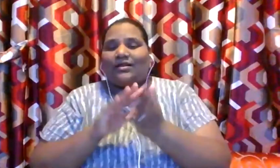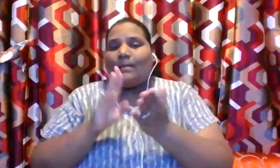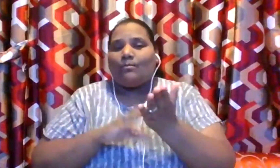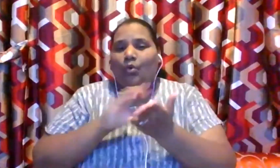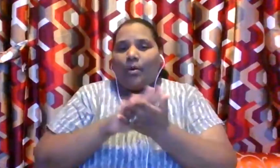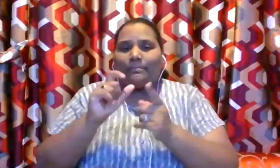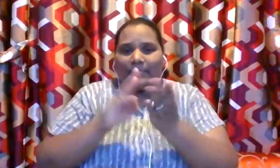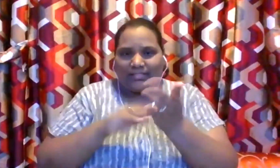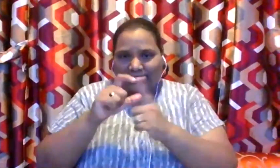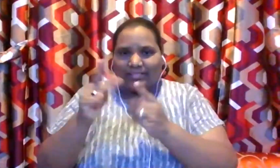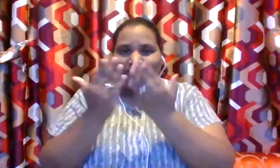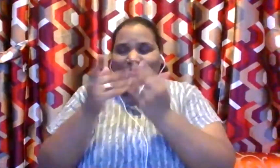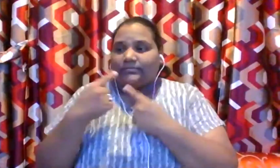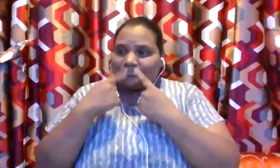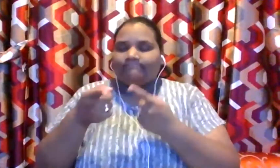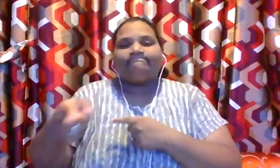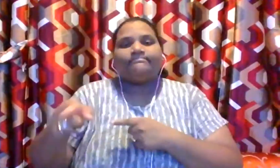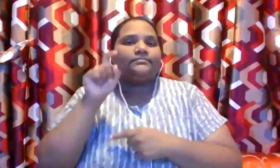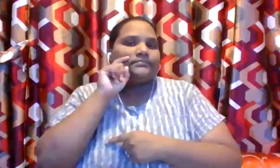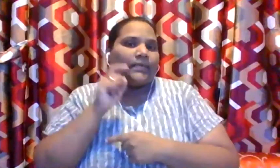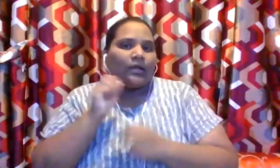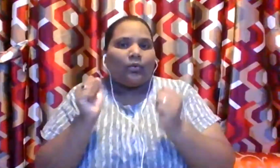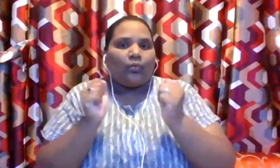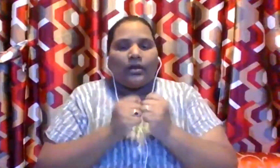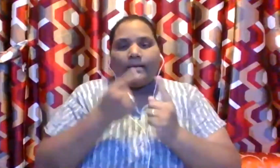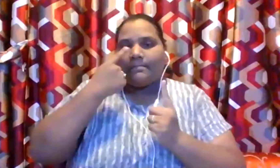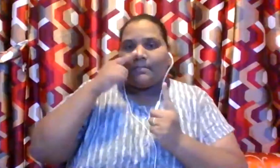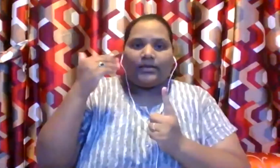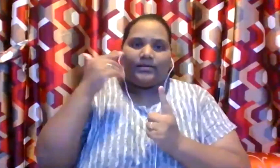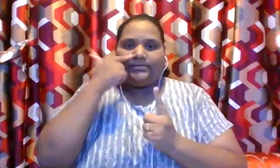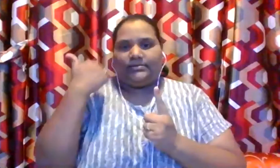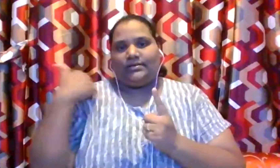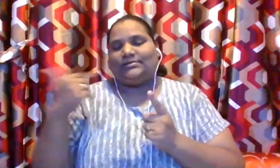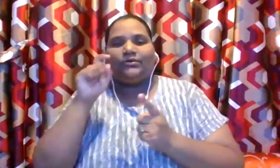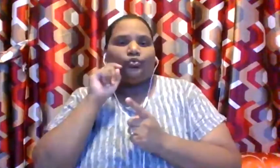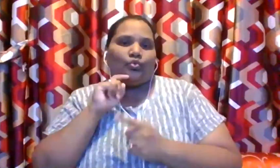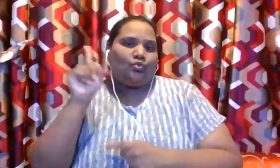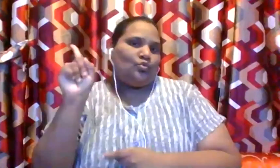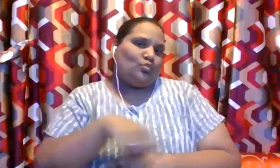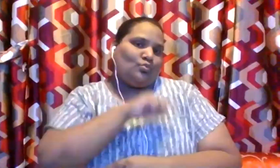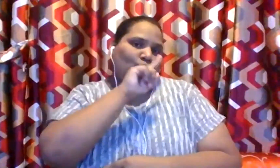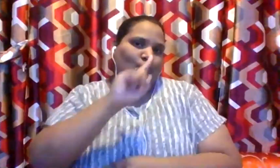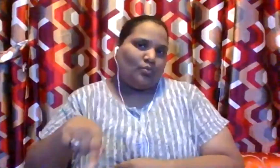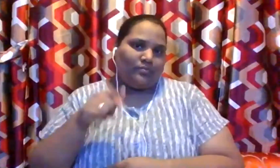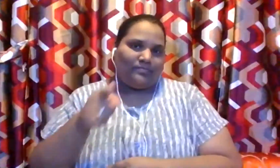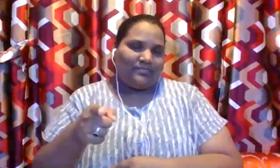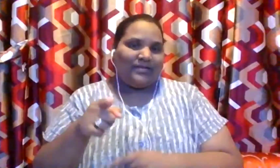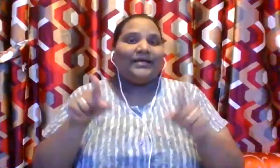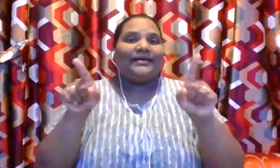Okay, so there again, as the like Lord Buddha, we saw why did Lord Buddha come? He came to stop animal sacrifice, and he